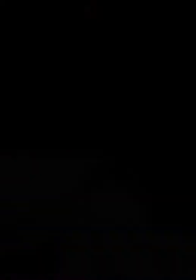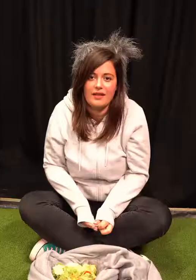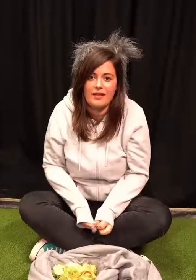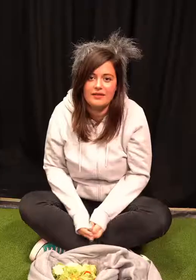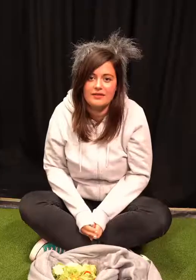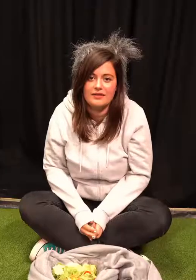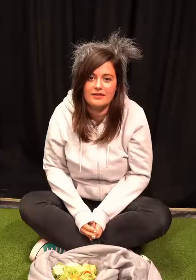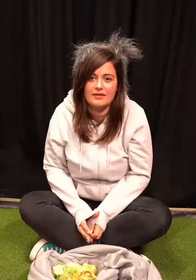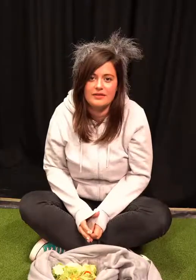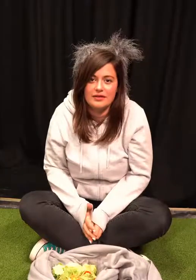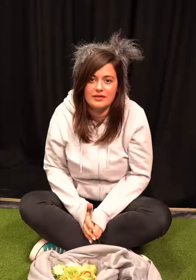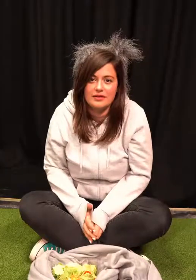Three.